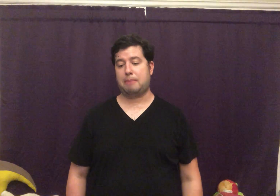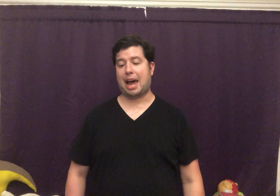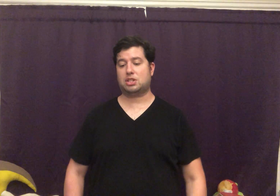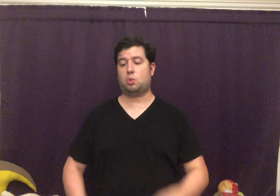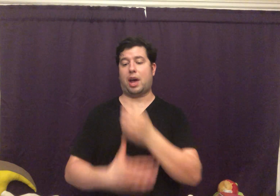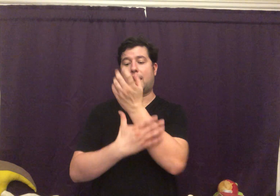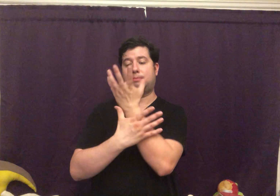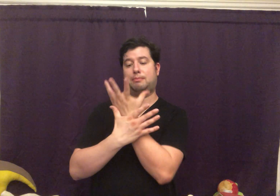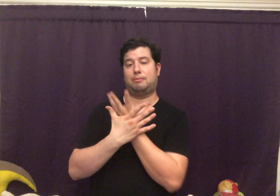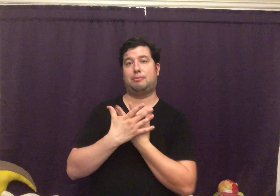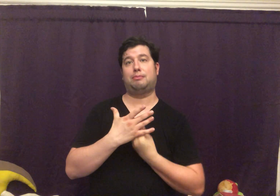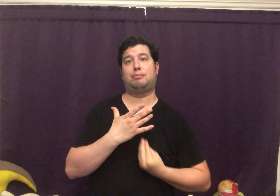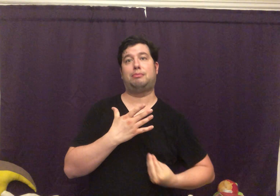Pass away.